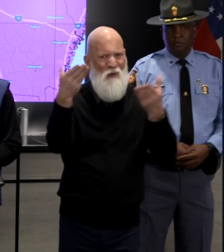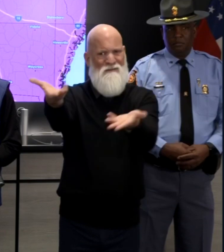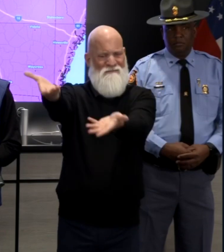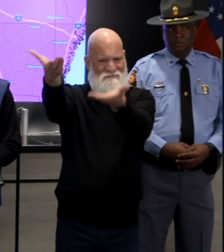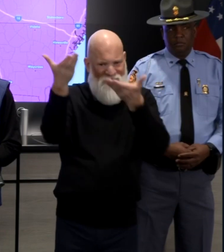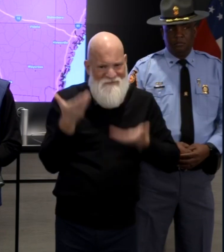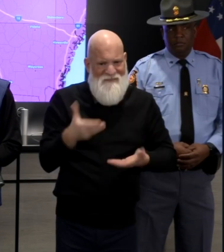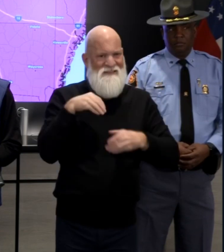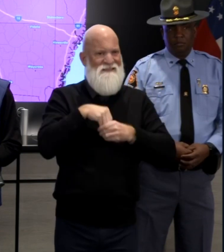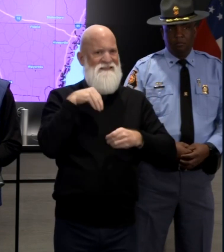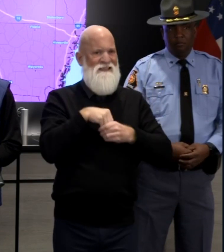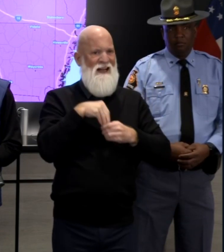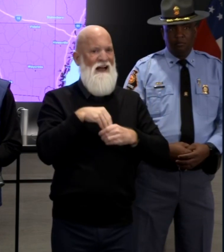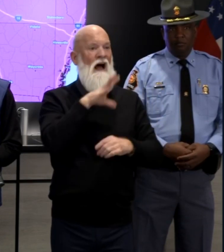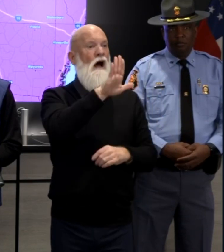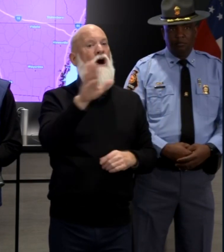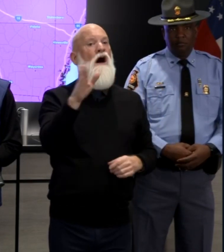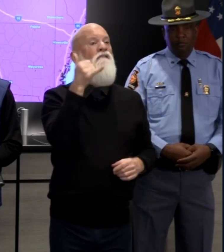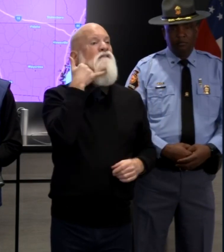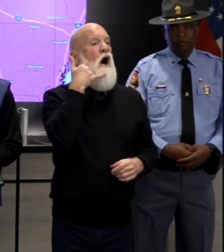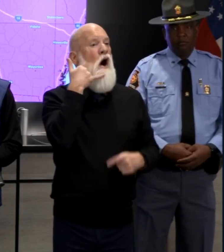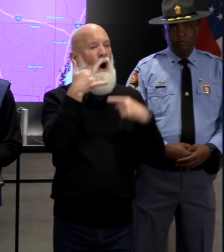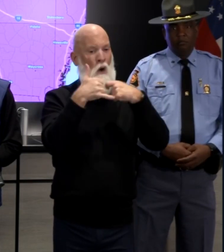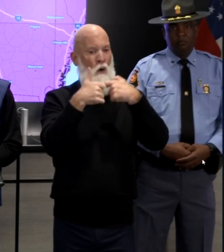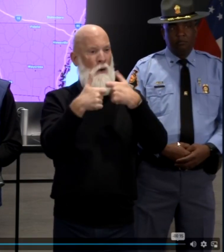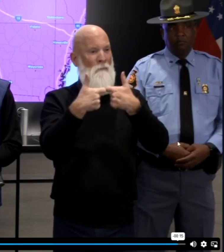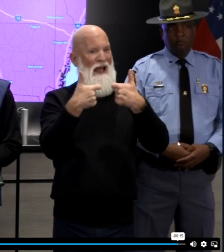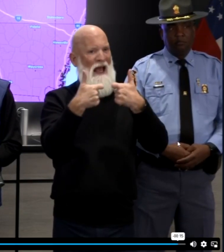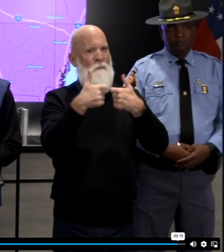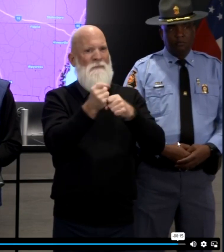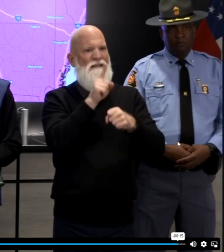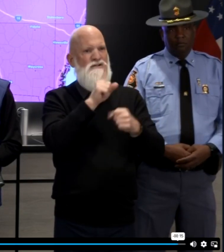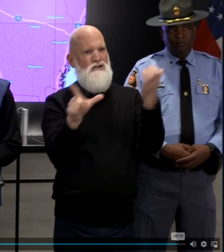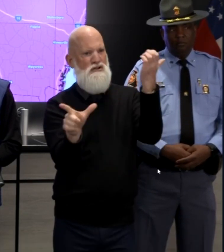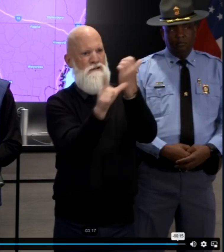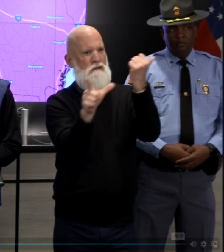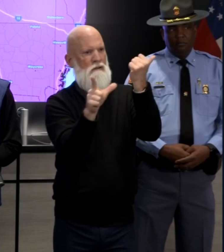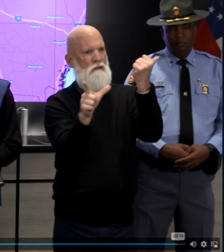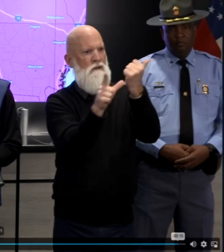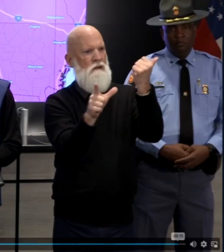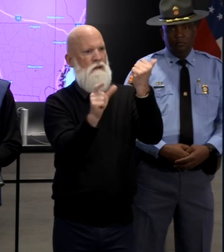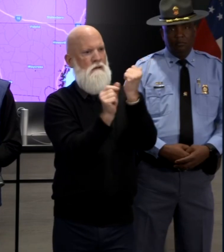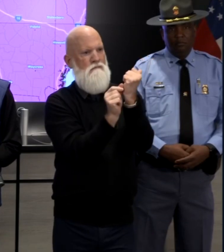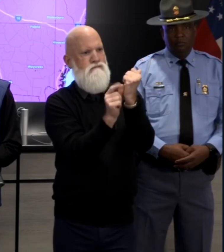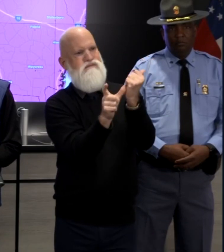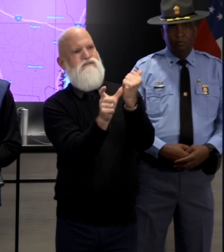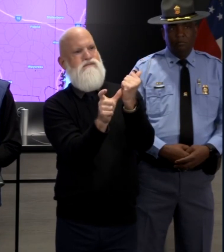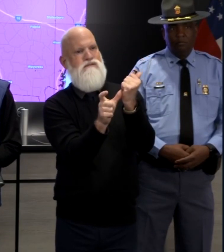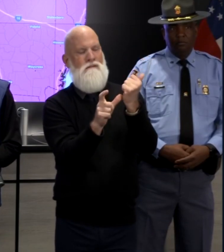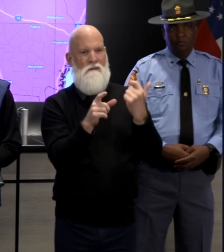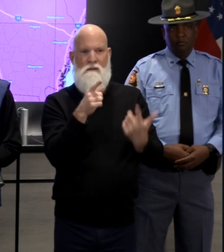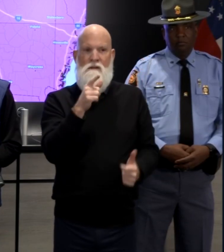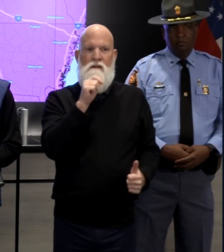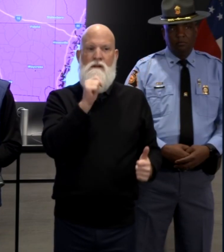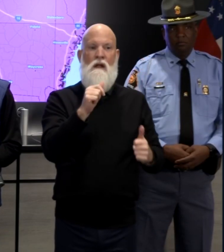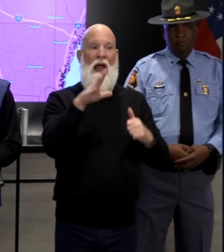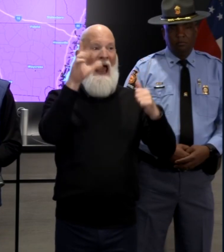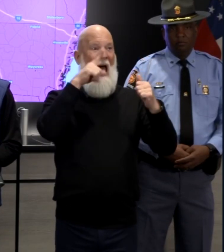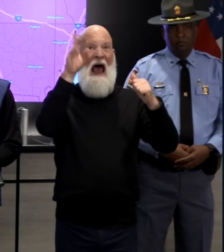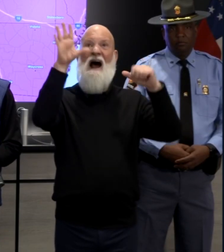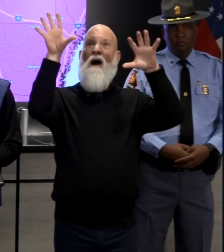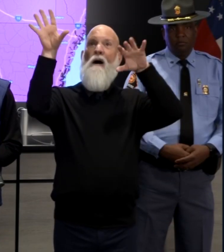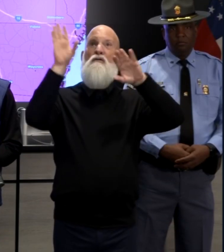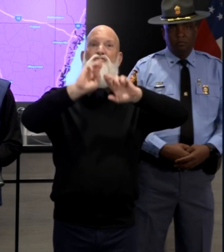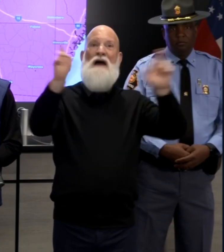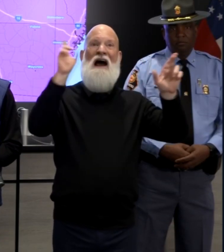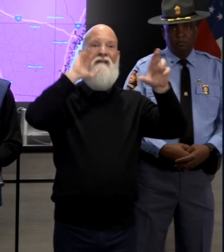those devices should you have a power outage. It's also important that you're thinking about a plan should you lose power. How are you going to warm? So